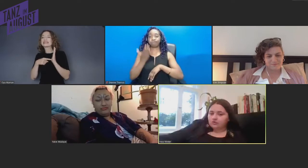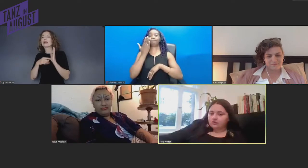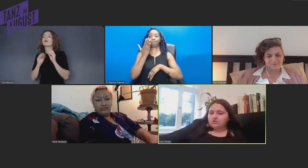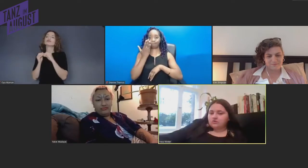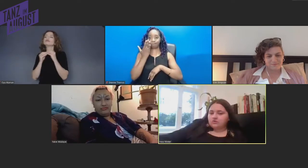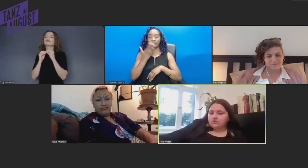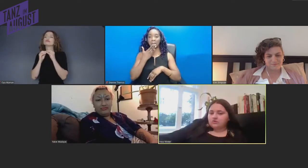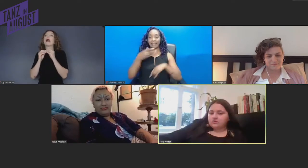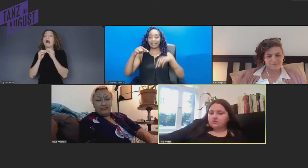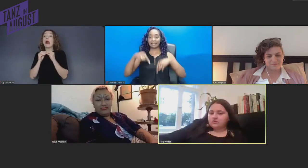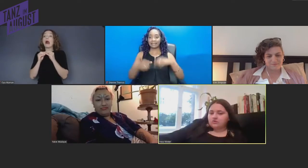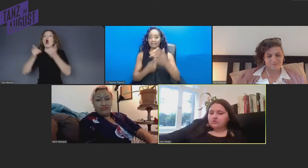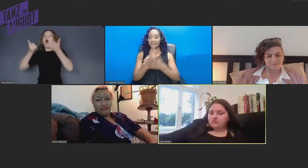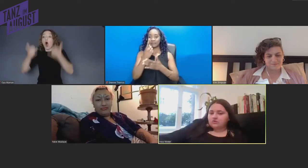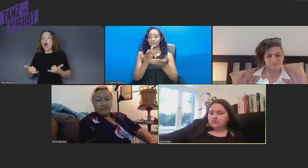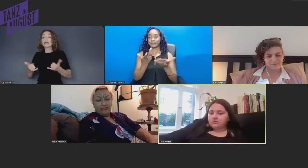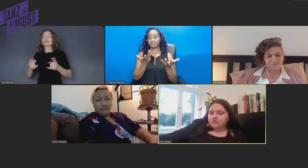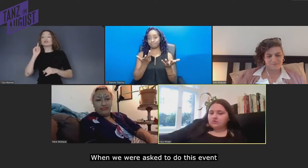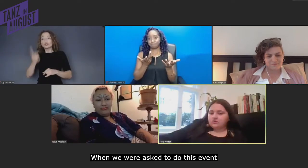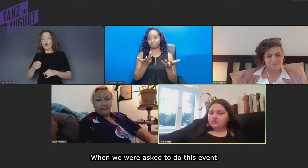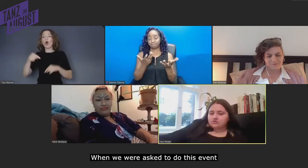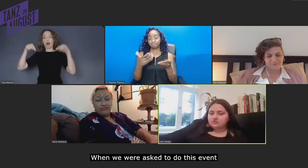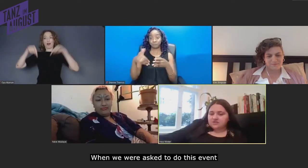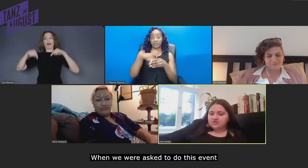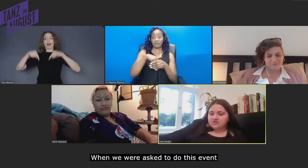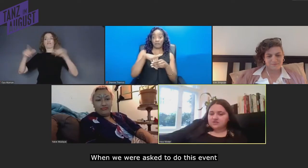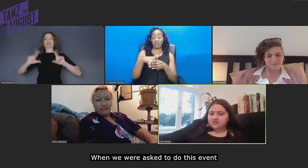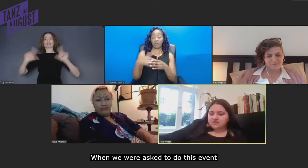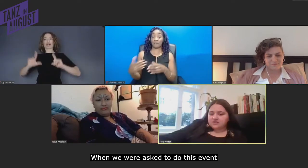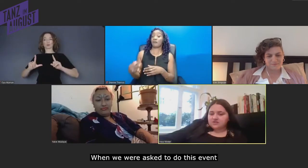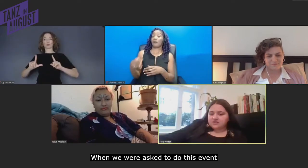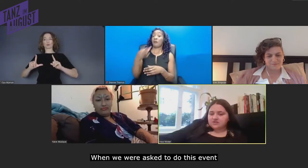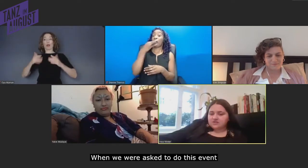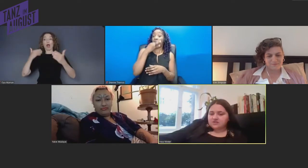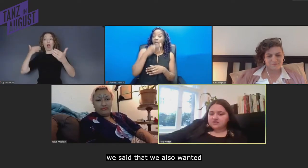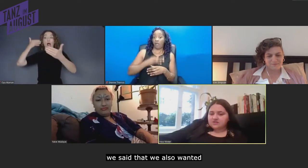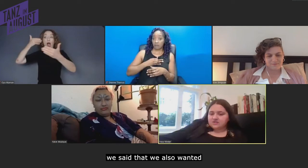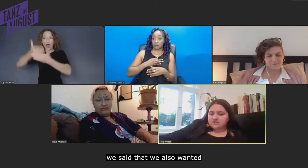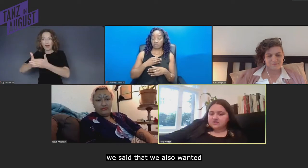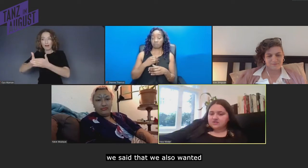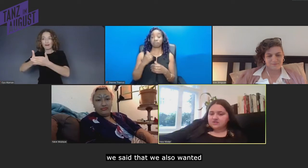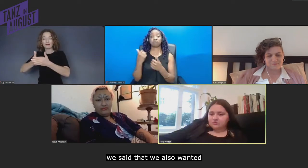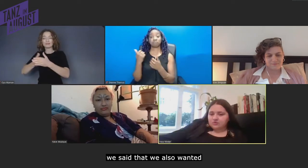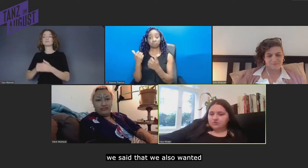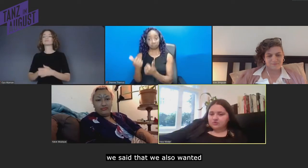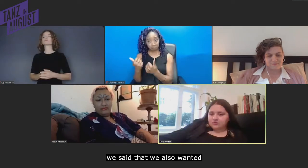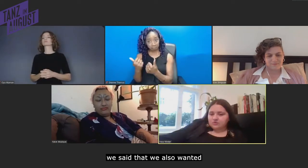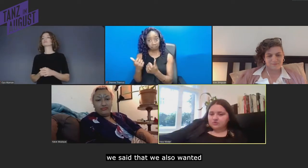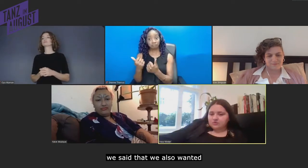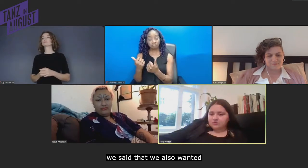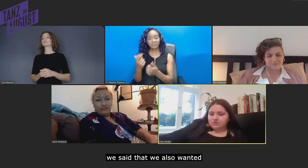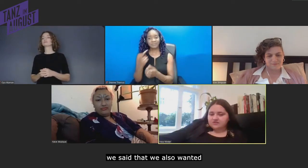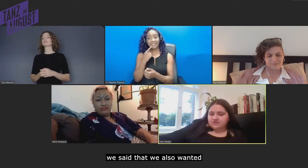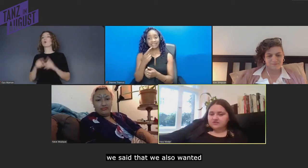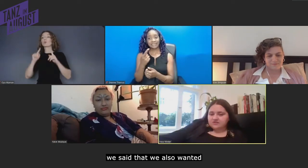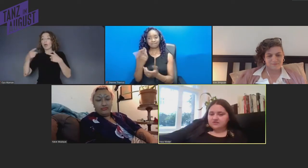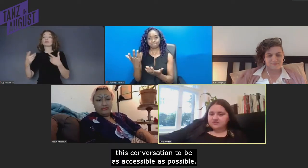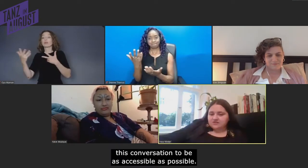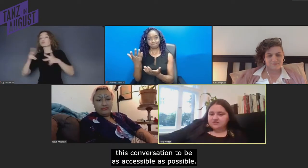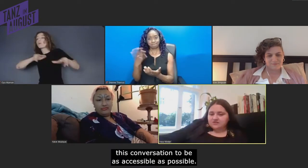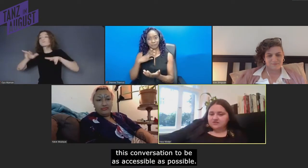And when we were asked to do this event, we said that we also wanted